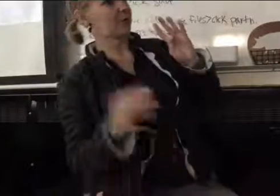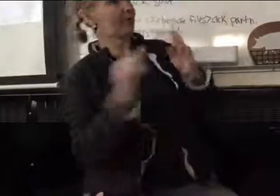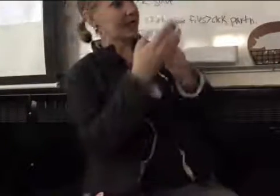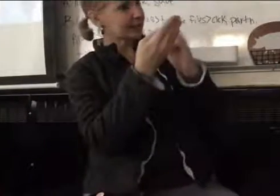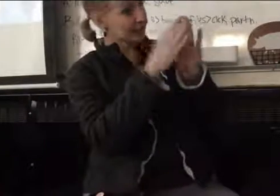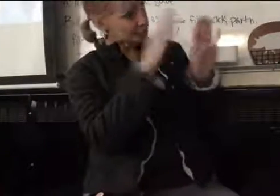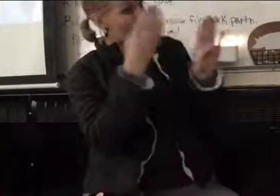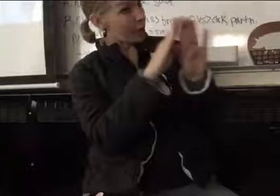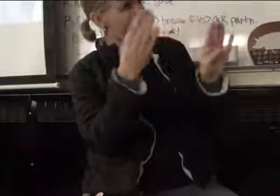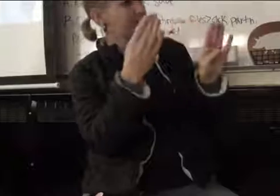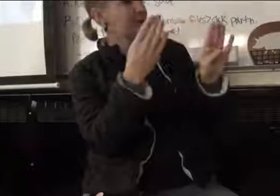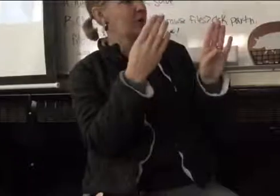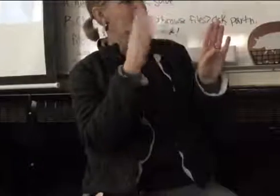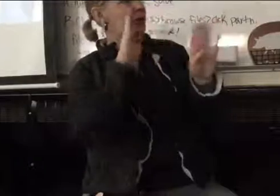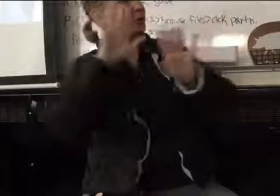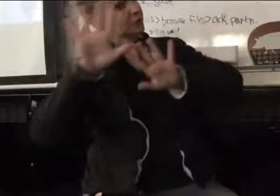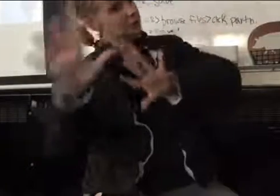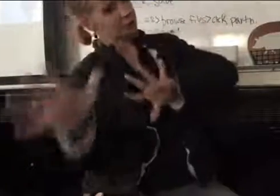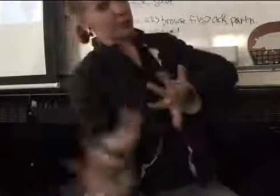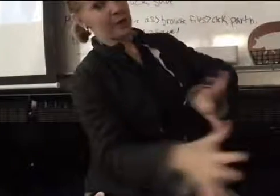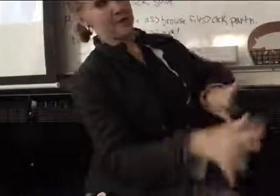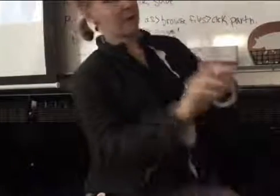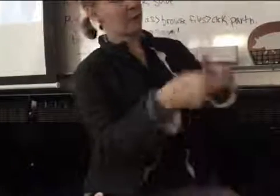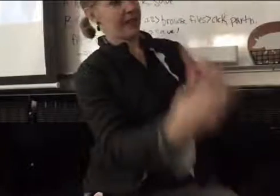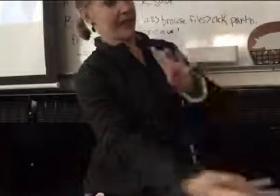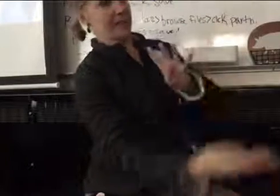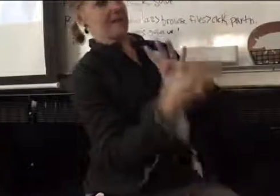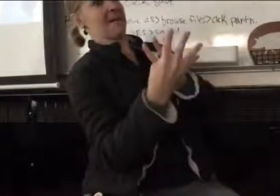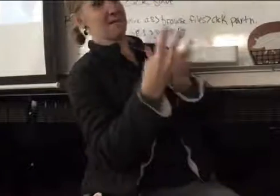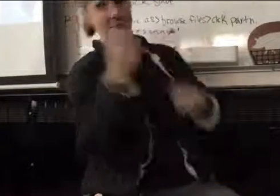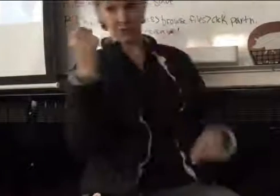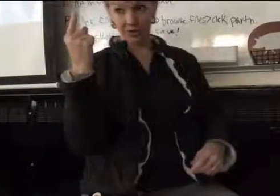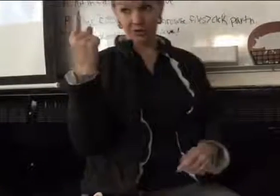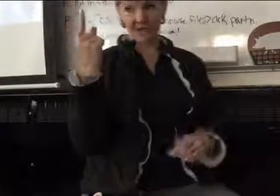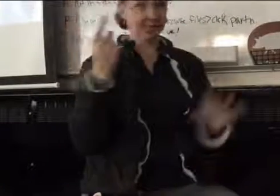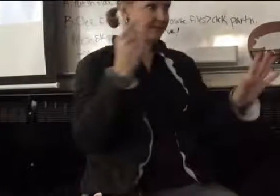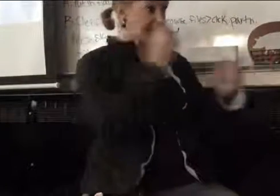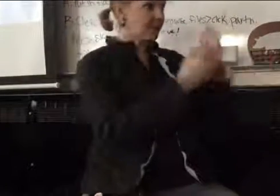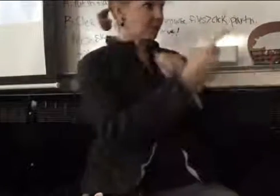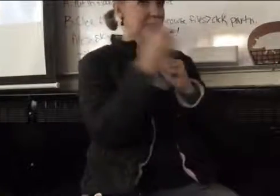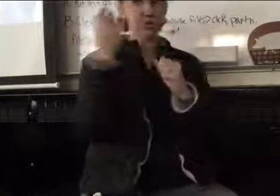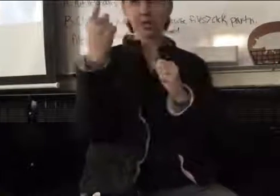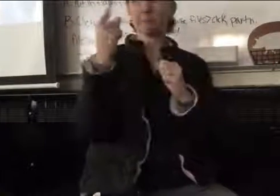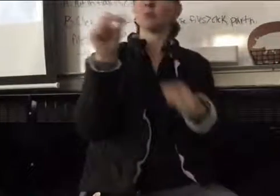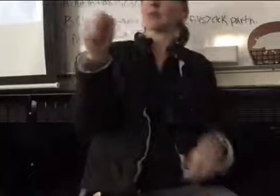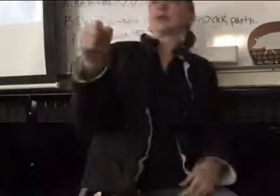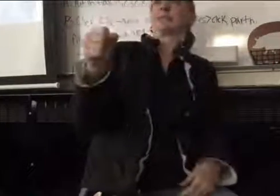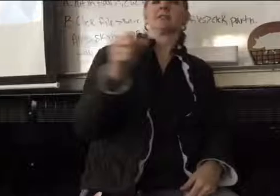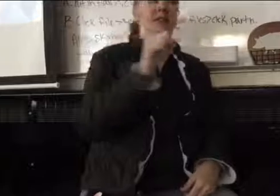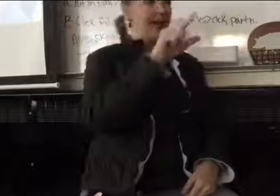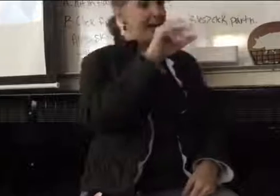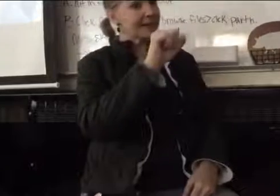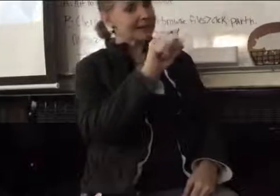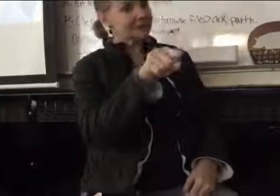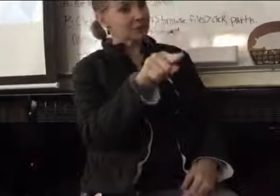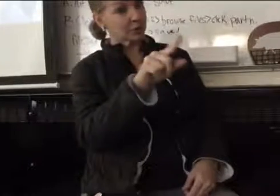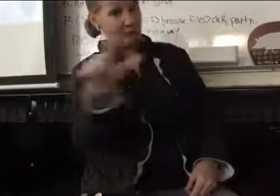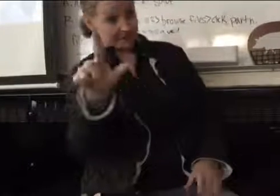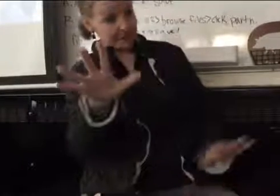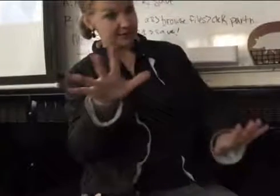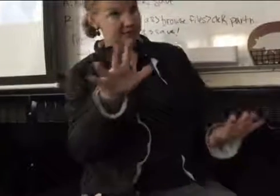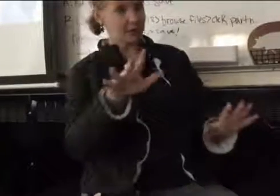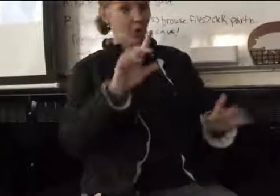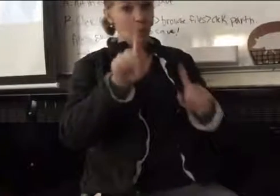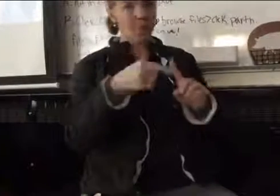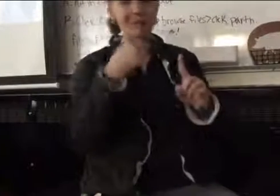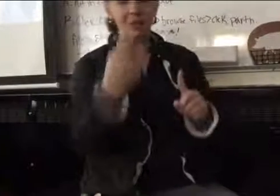dog. We're going to sweep them down the hill just as they come up. Understand? Does everybody understand? Yes, sir. Okay, Ellis, you take the left wing. And when I give